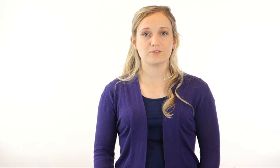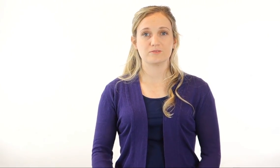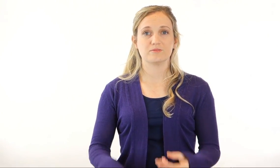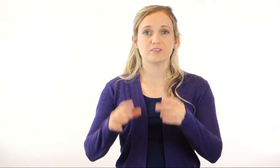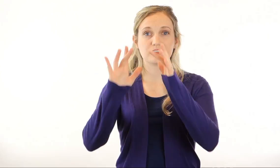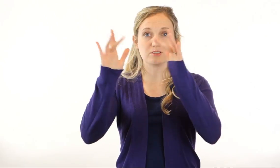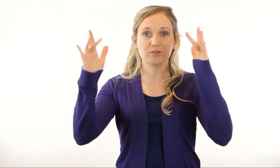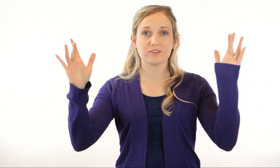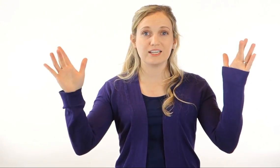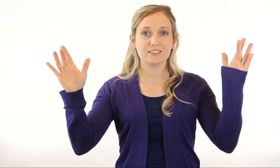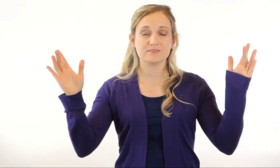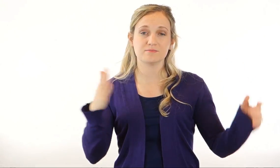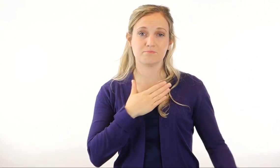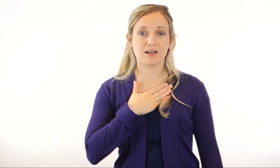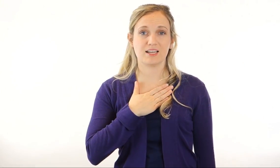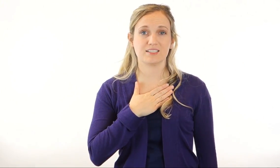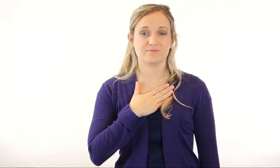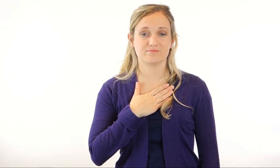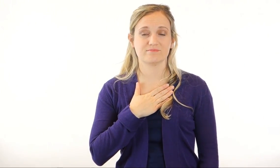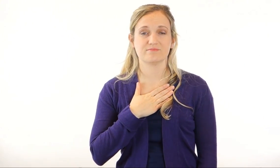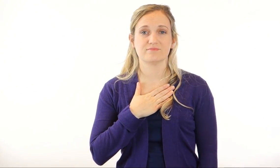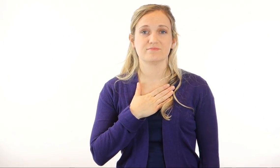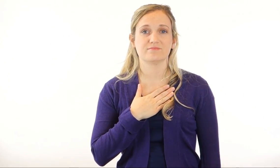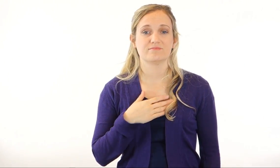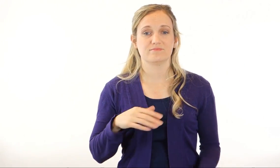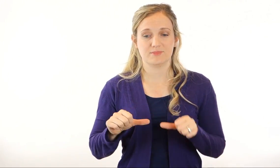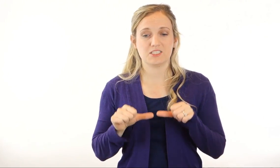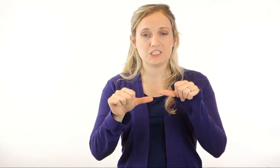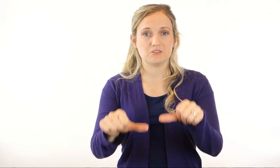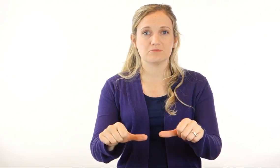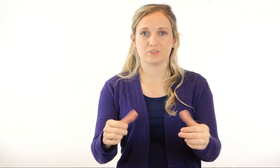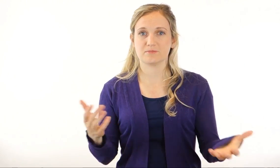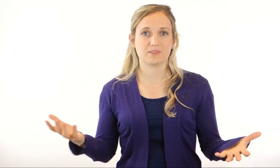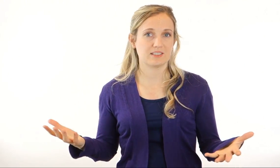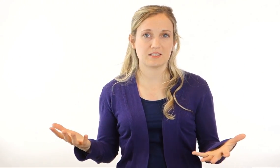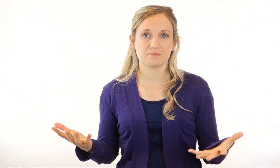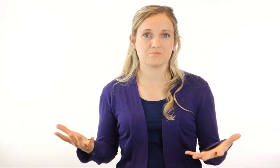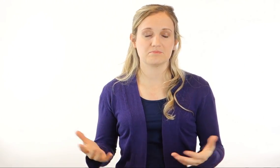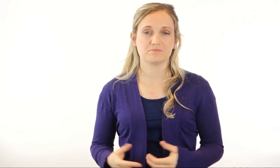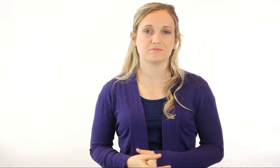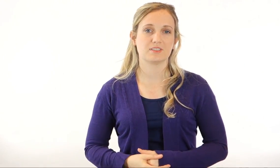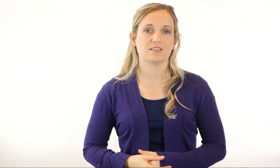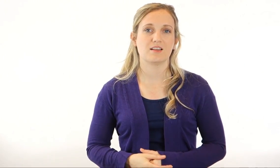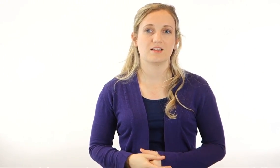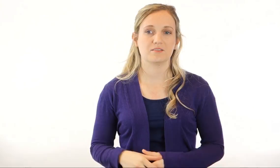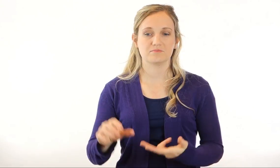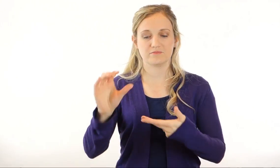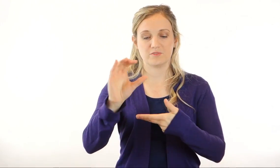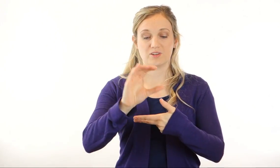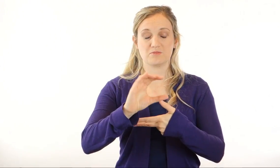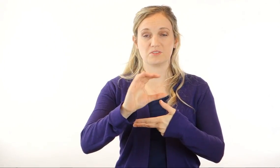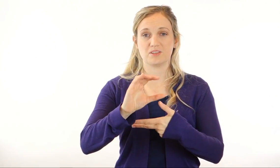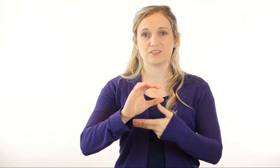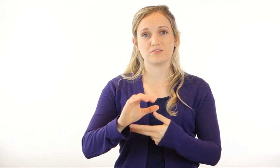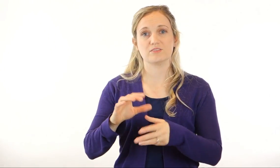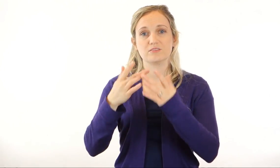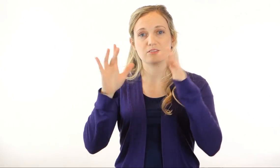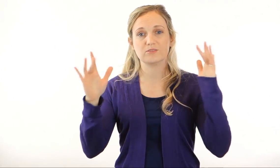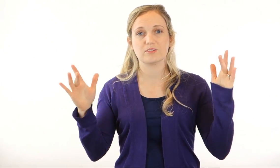So glory, mine, continue, or something like that. If you want to do celestial,